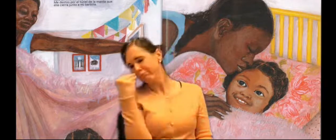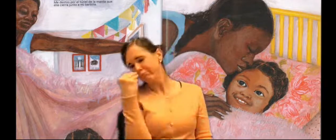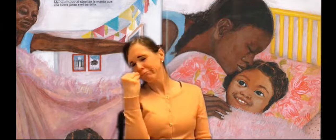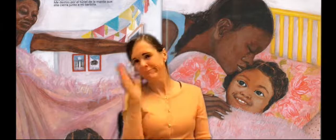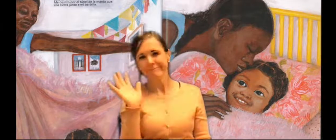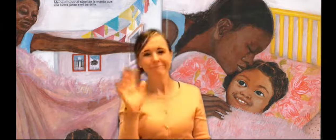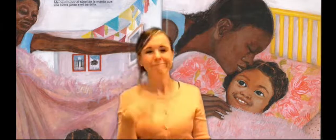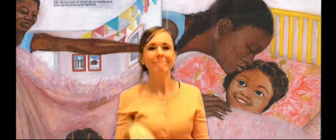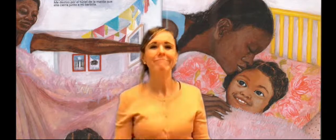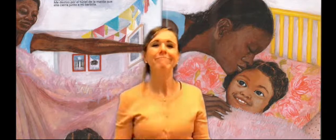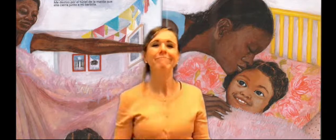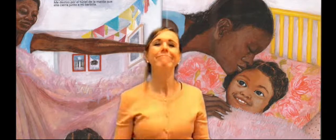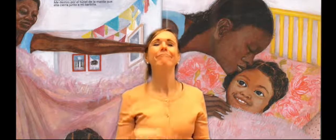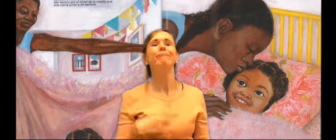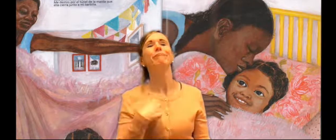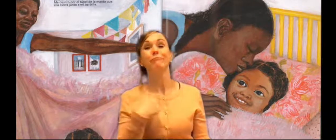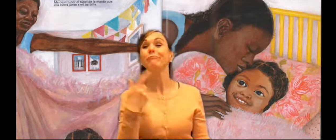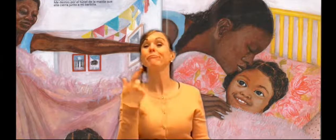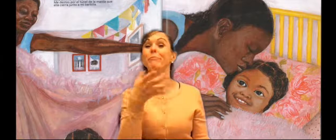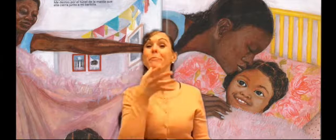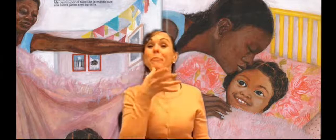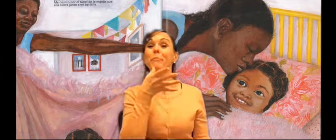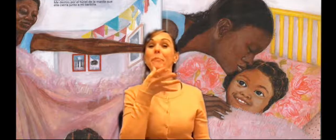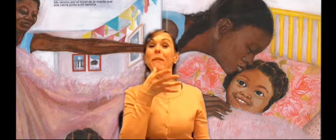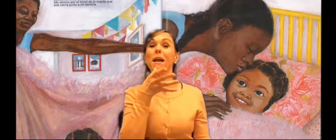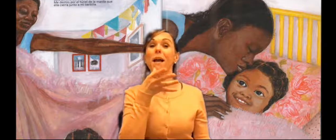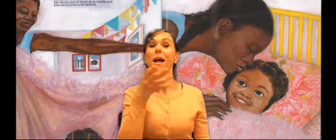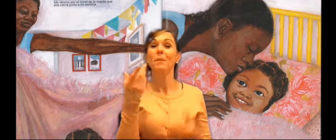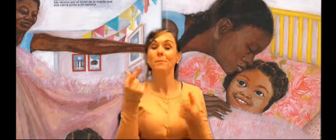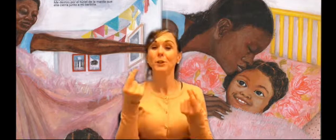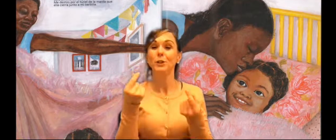My brother Luca, he's already fast asleep.